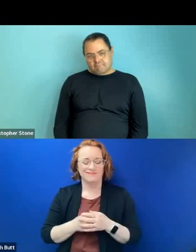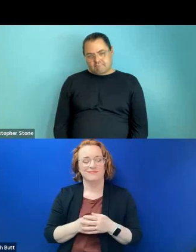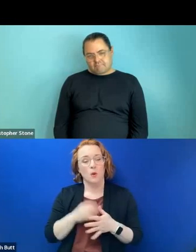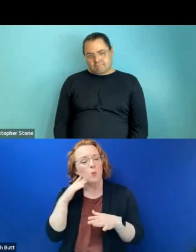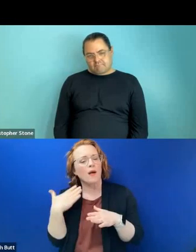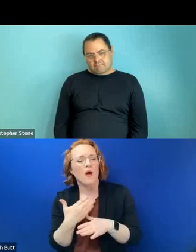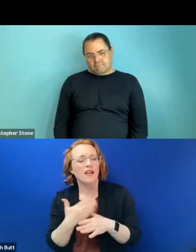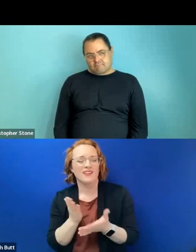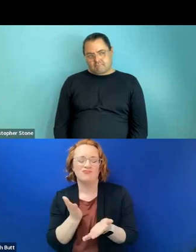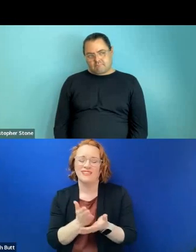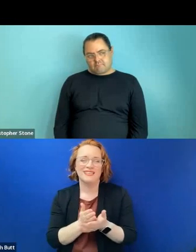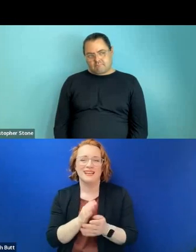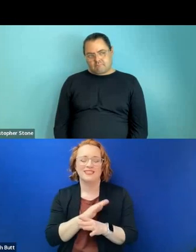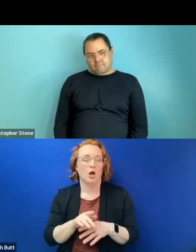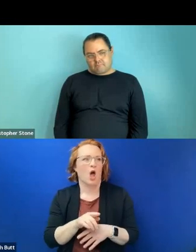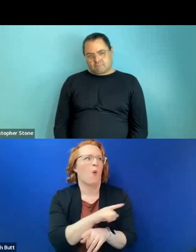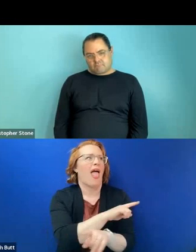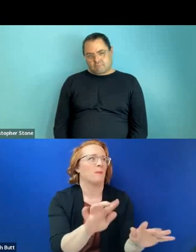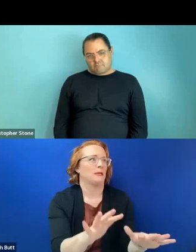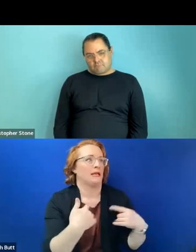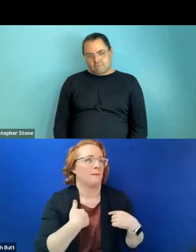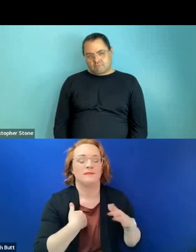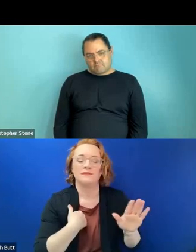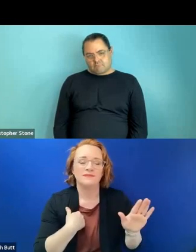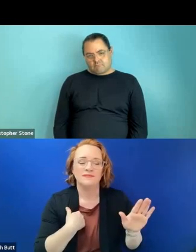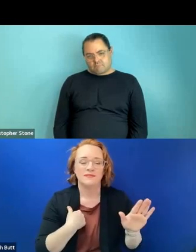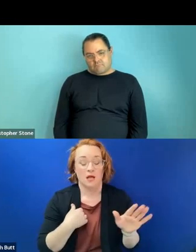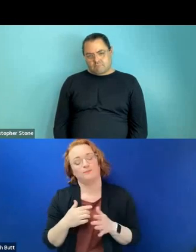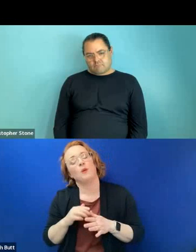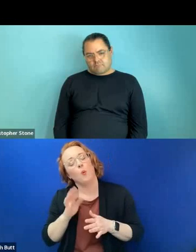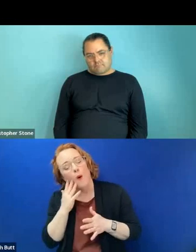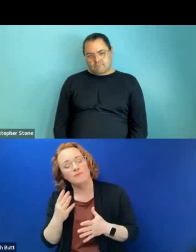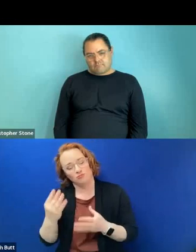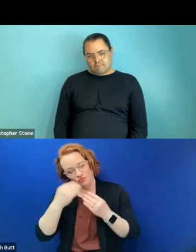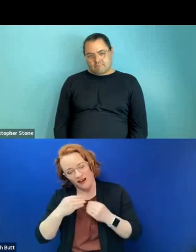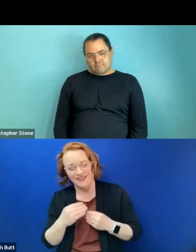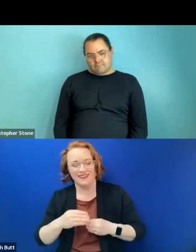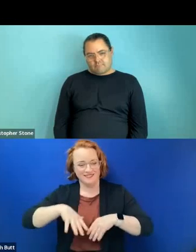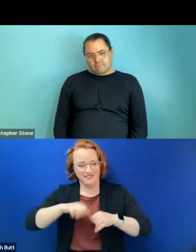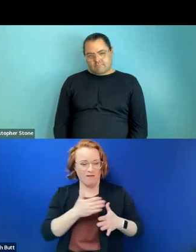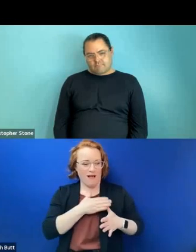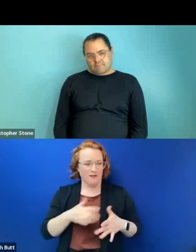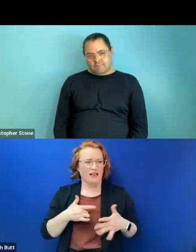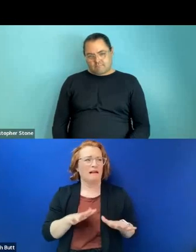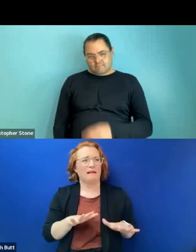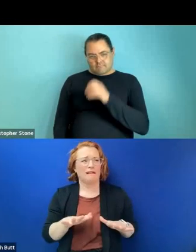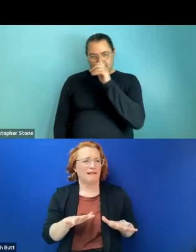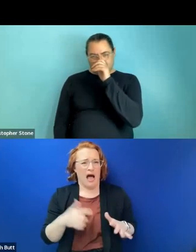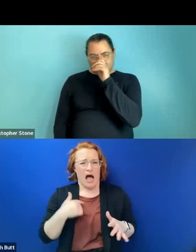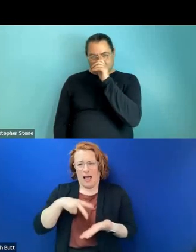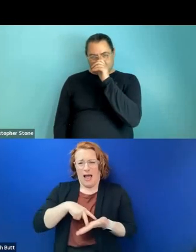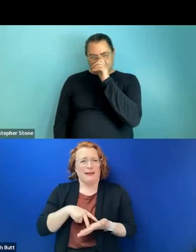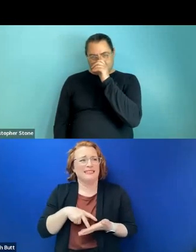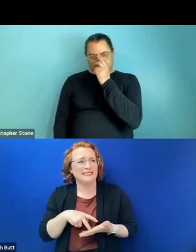you don't see it as everybody's looking at me anymore. At the beginning, when you're training, yes, there is an element of, I have to stand